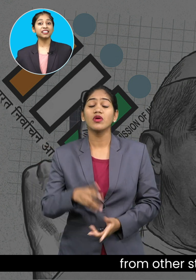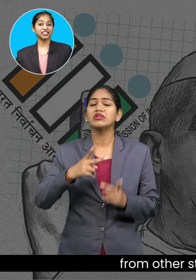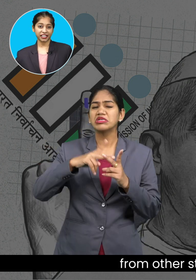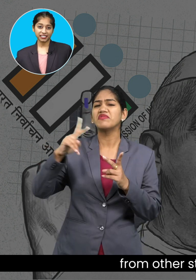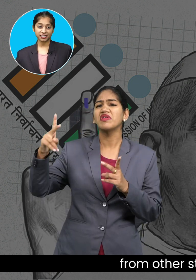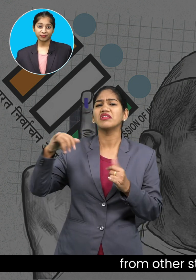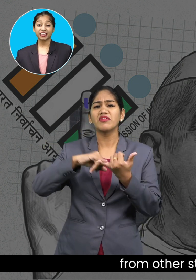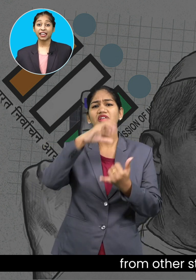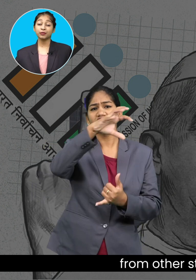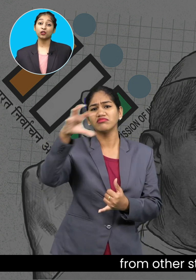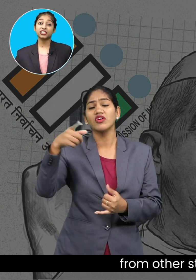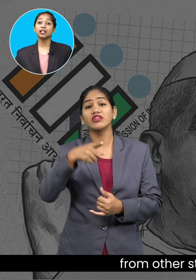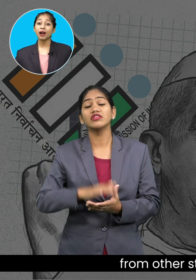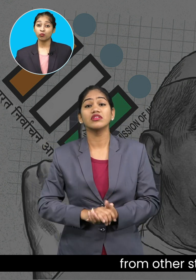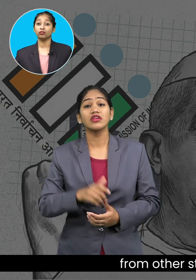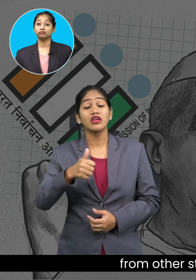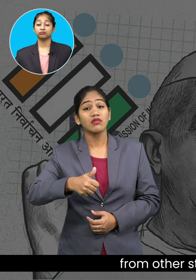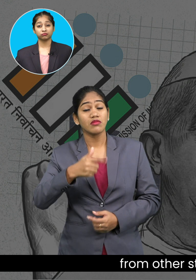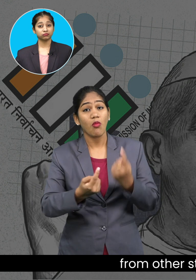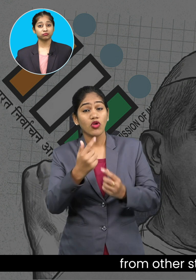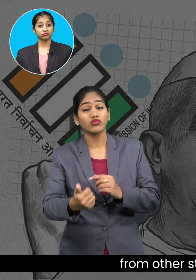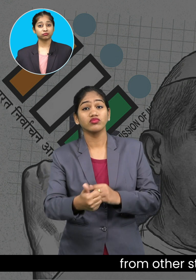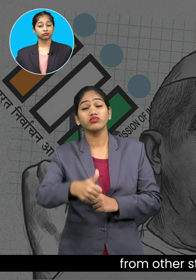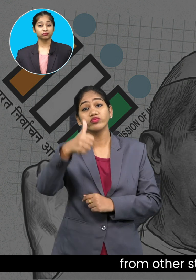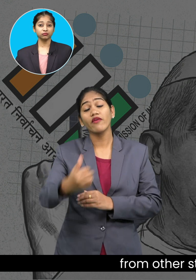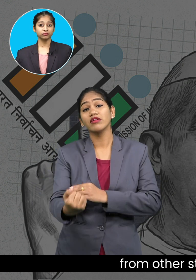from other states gaining political power.